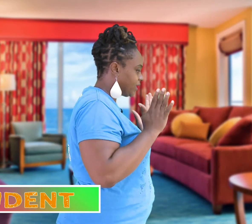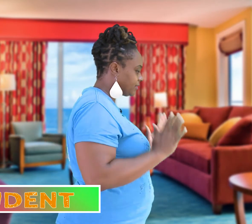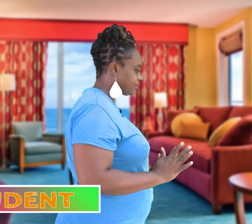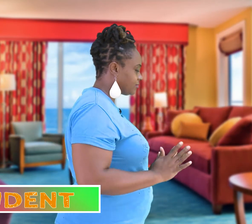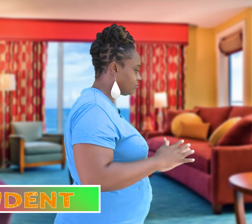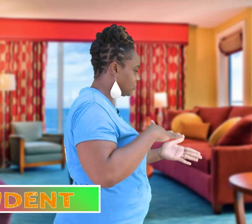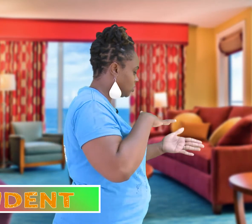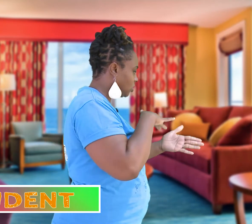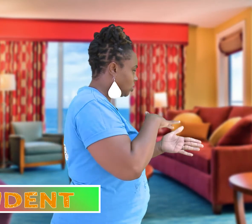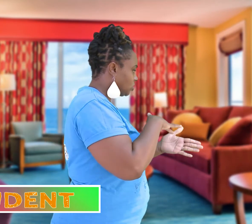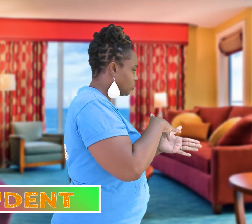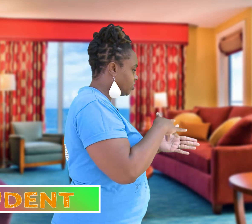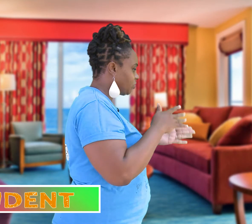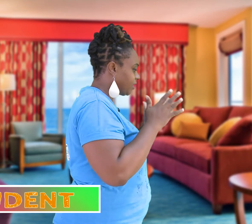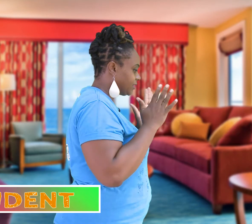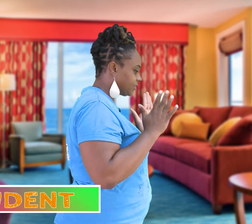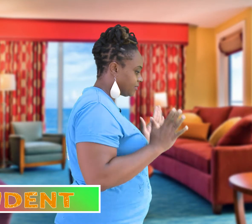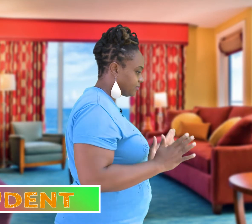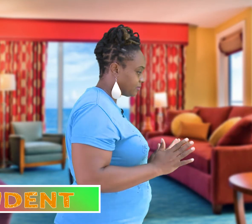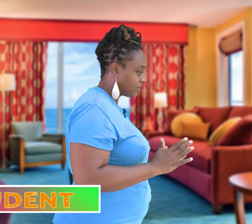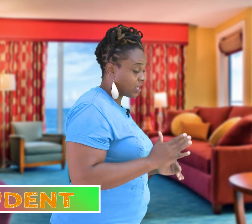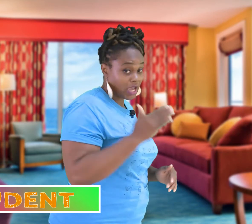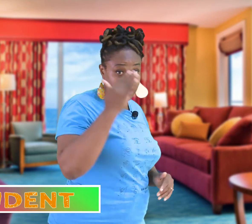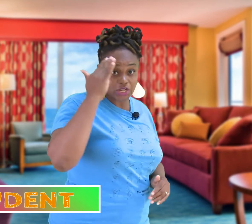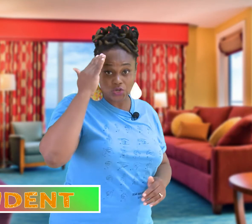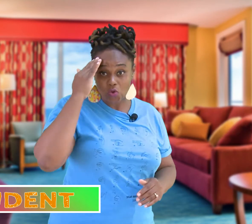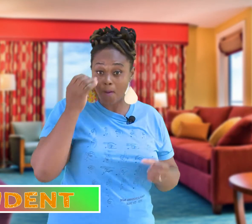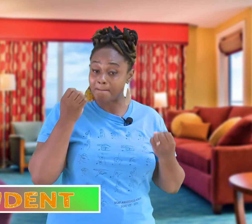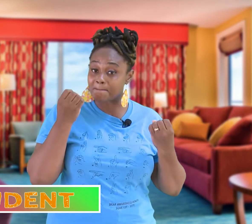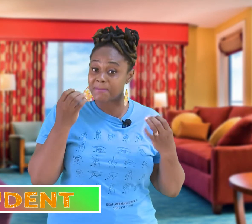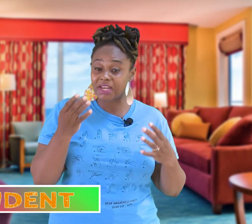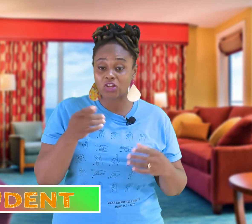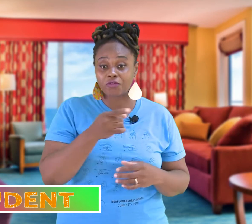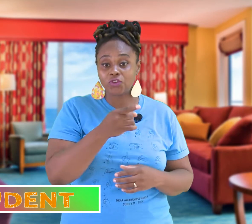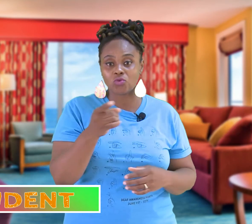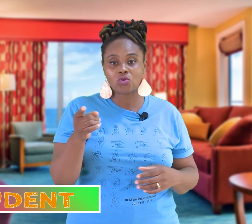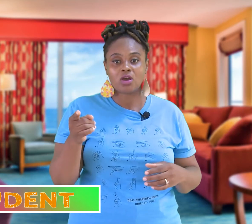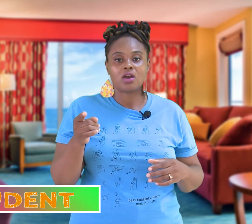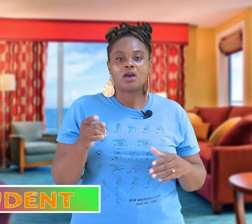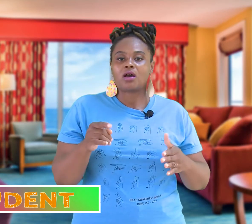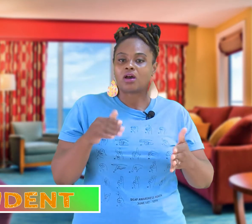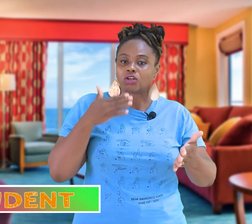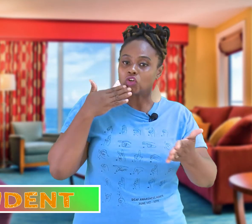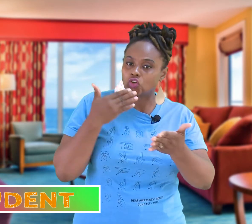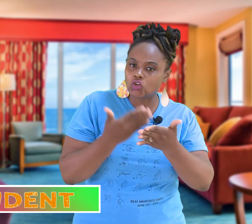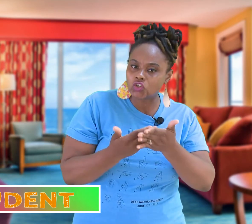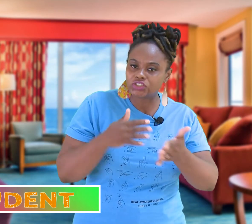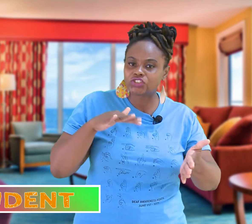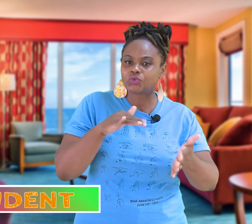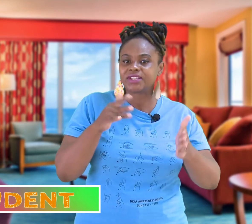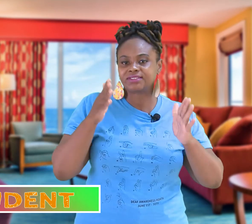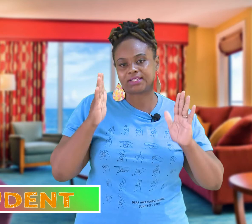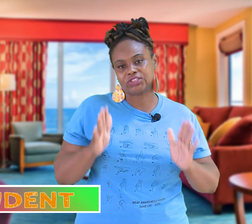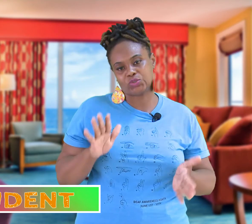student, student. And I know many of you are good students at